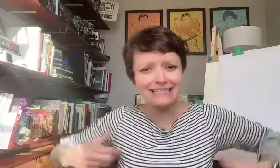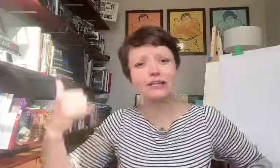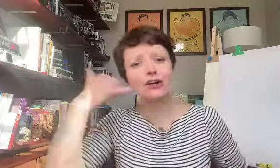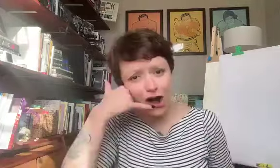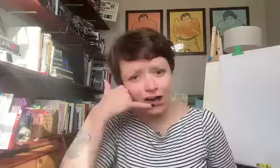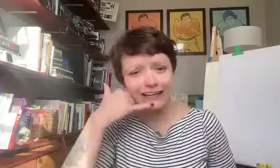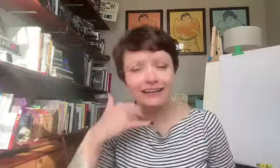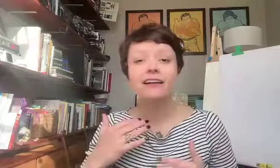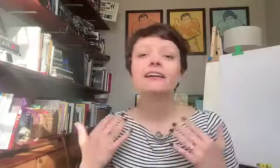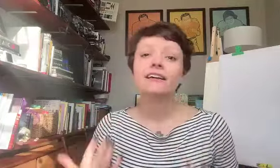they're calling.